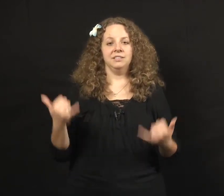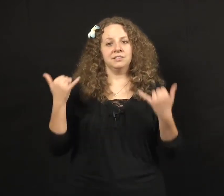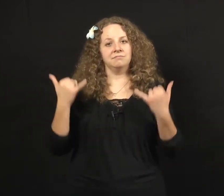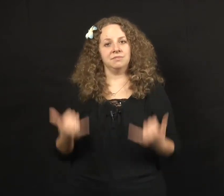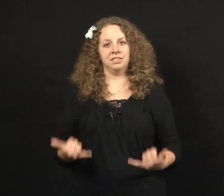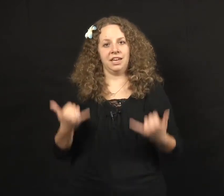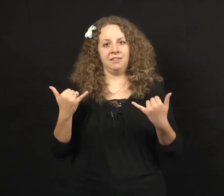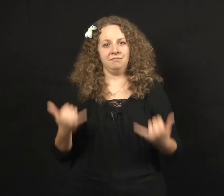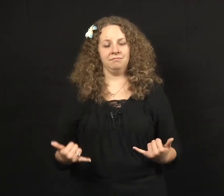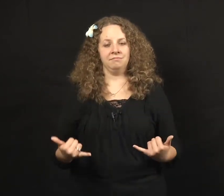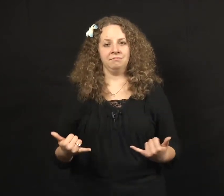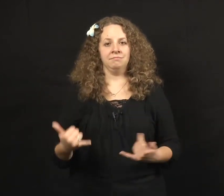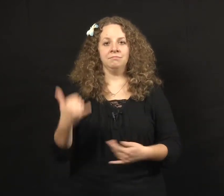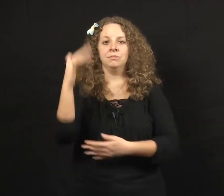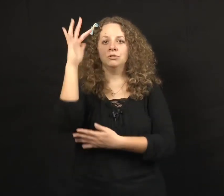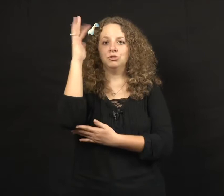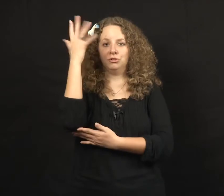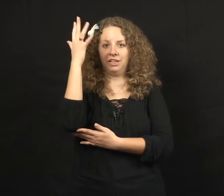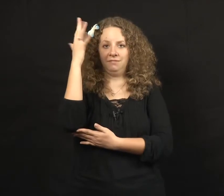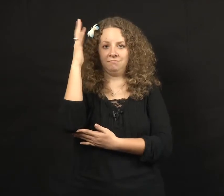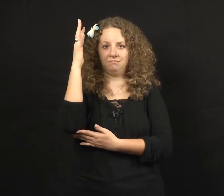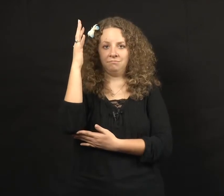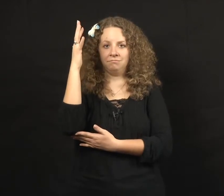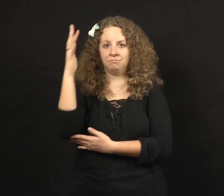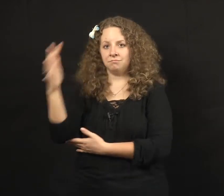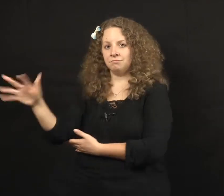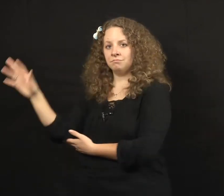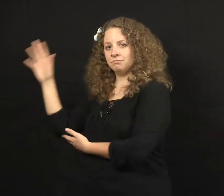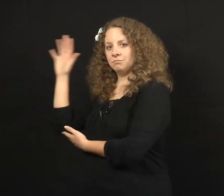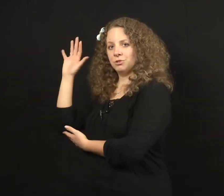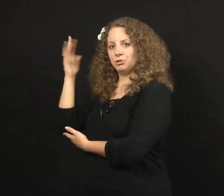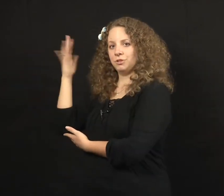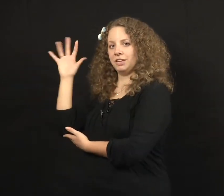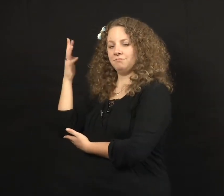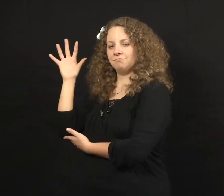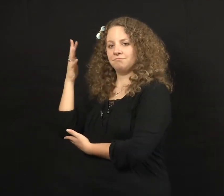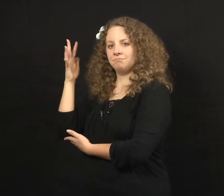Twice. Today. Tree. Tree.